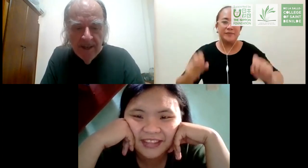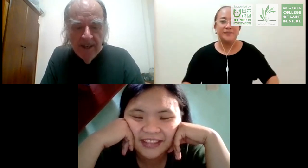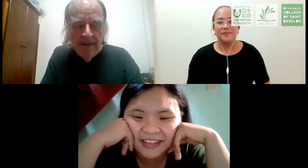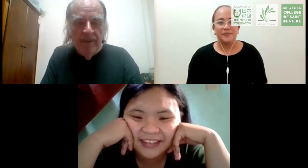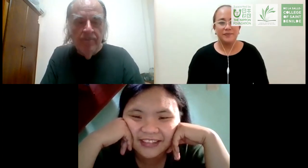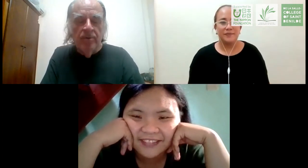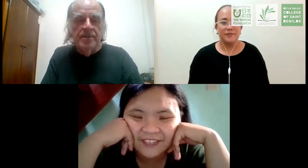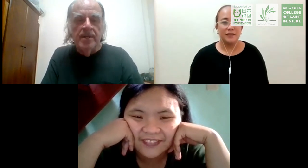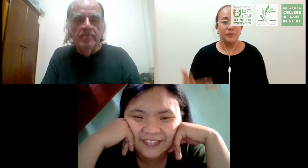Let me pull this up.